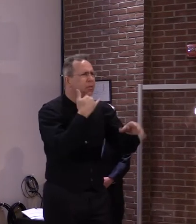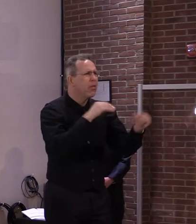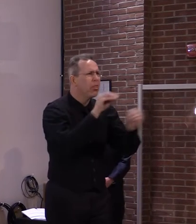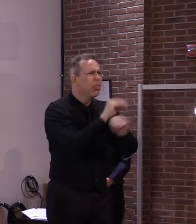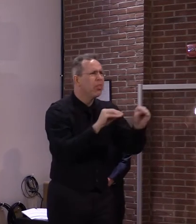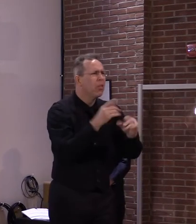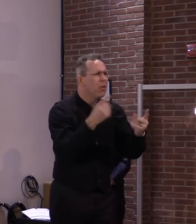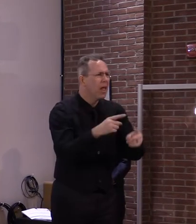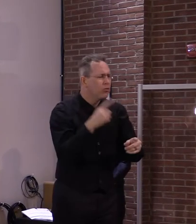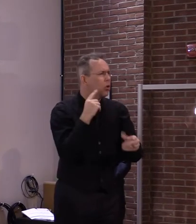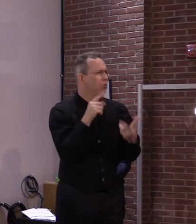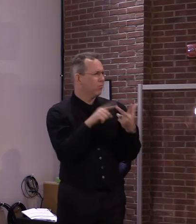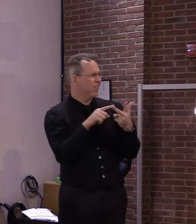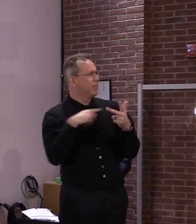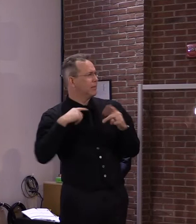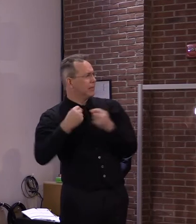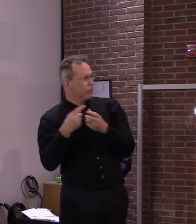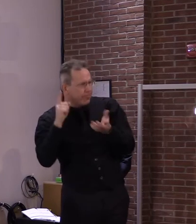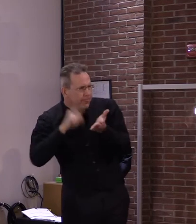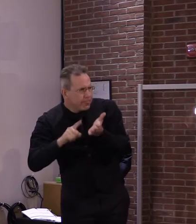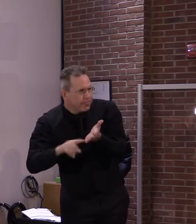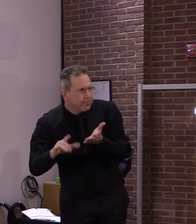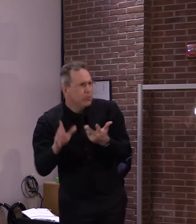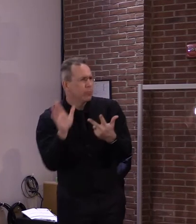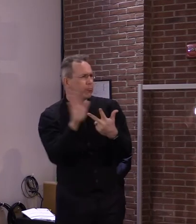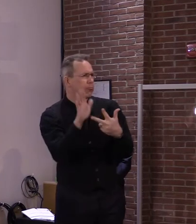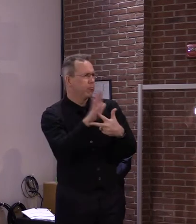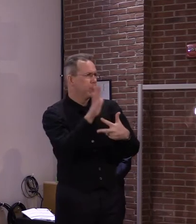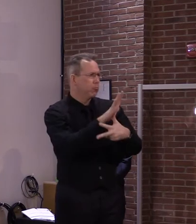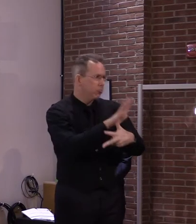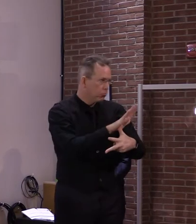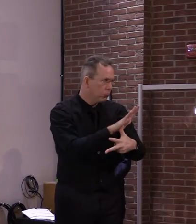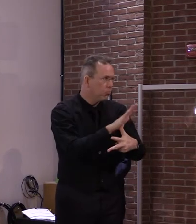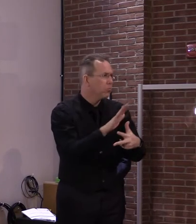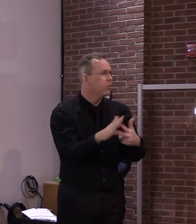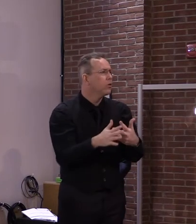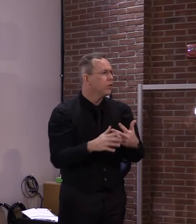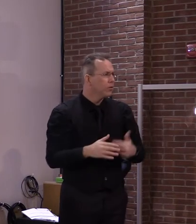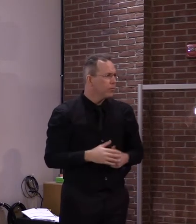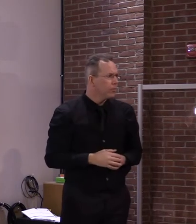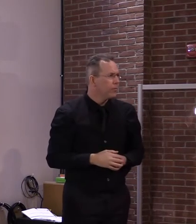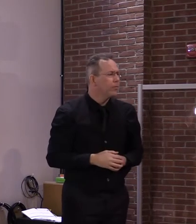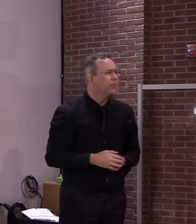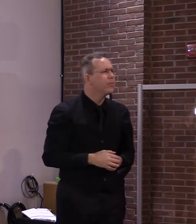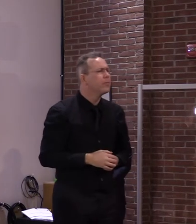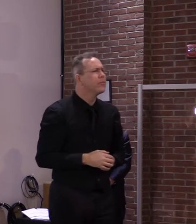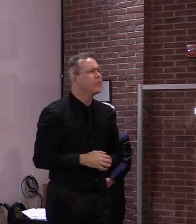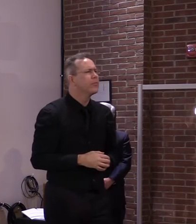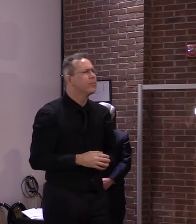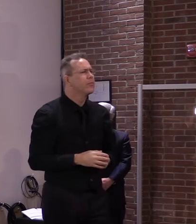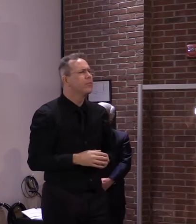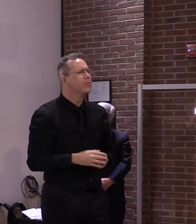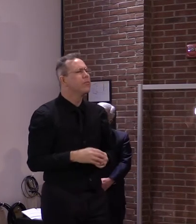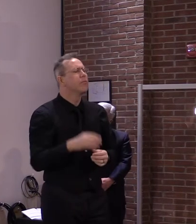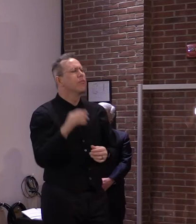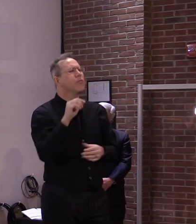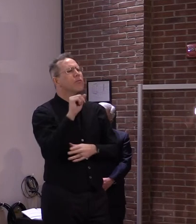i gave the auditor a call myself to ask for his assistance which he graciously accepted